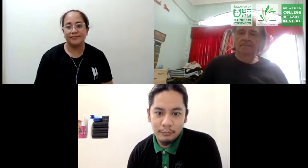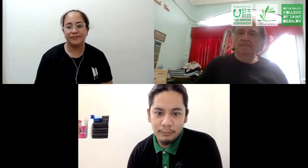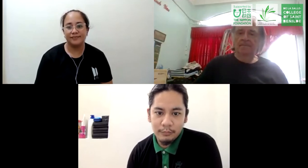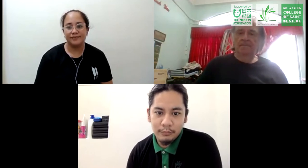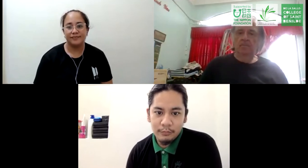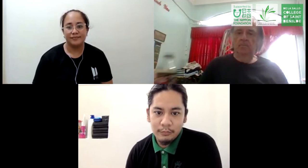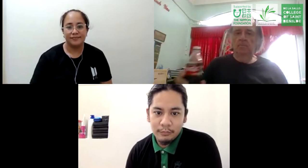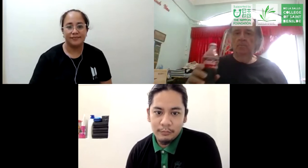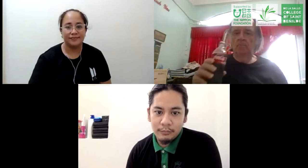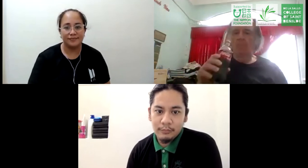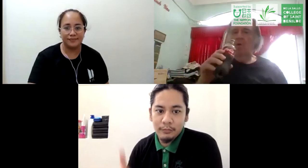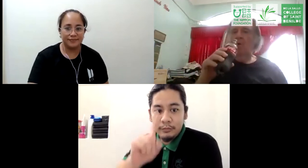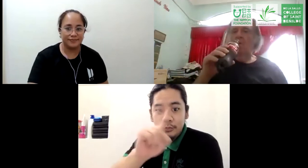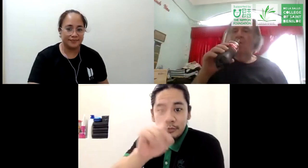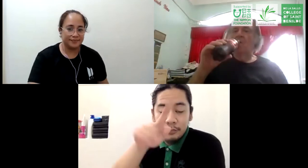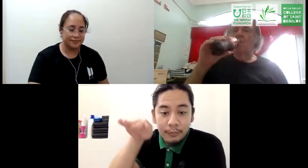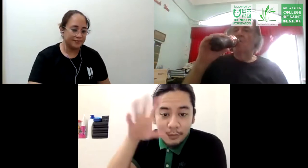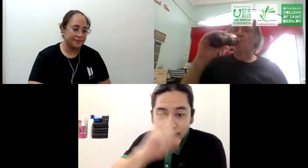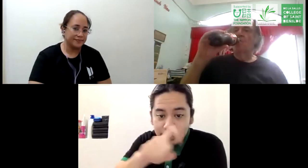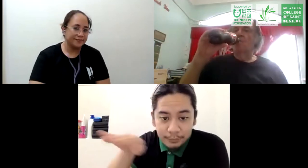Okay, sir. All right.